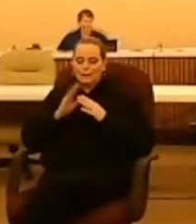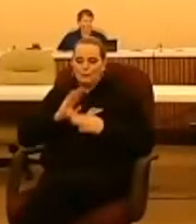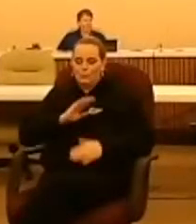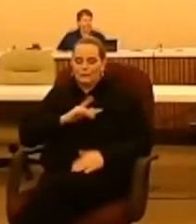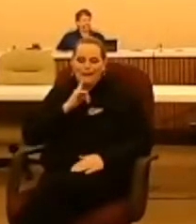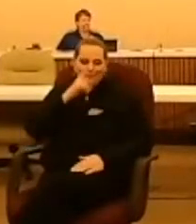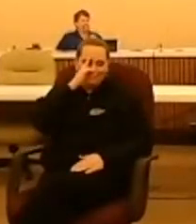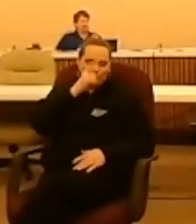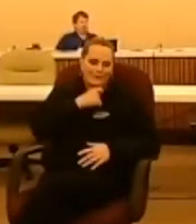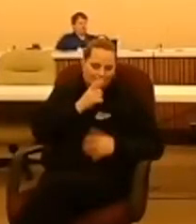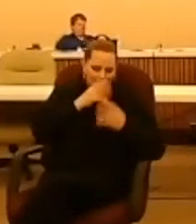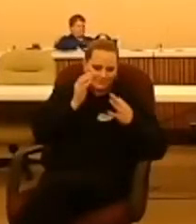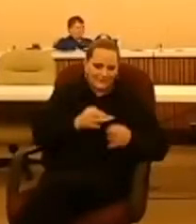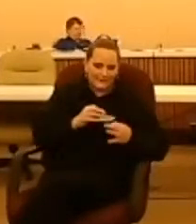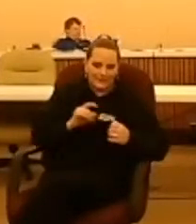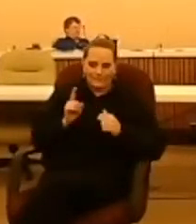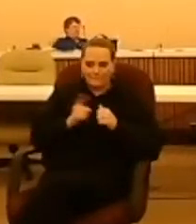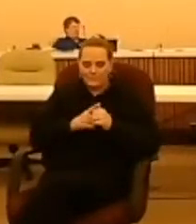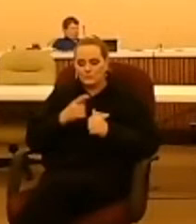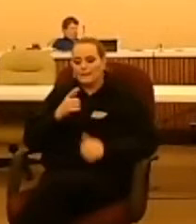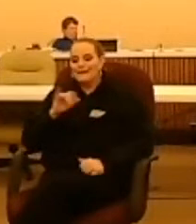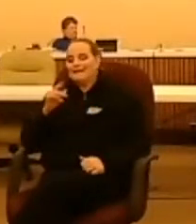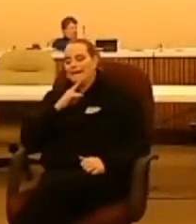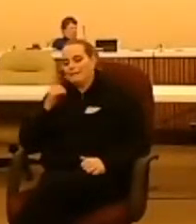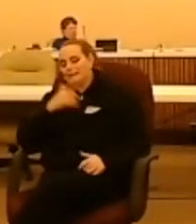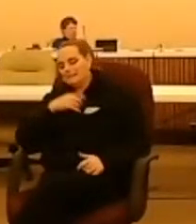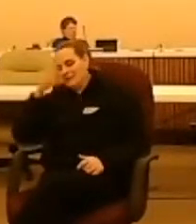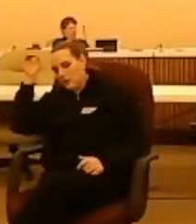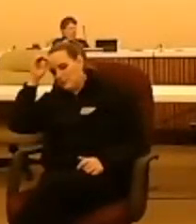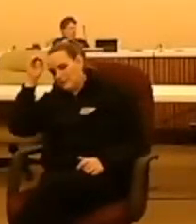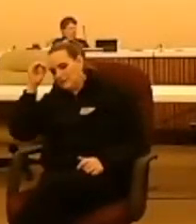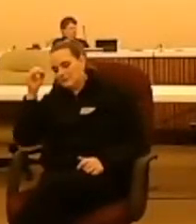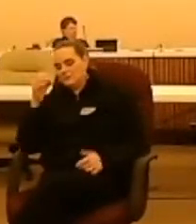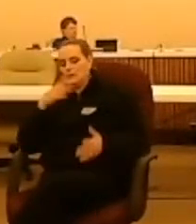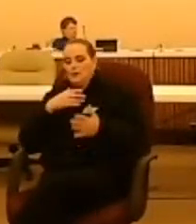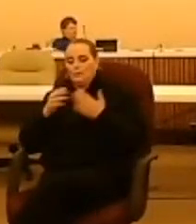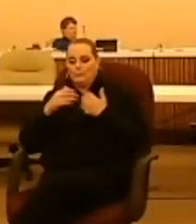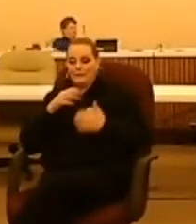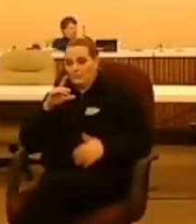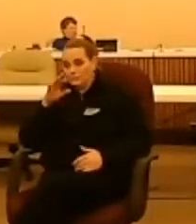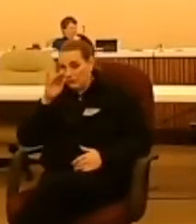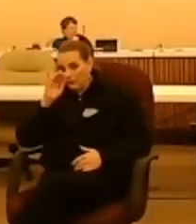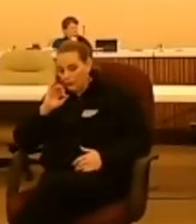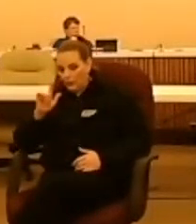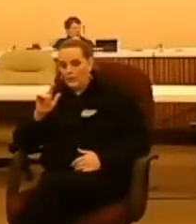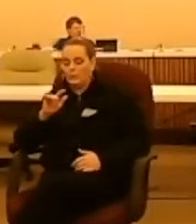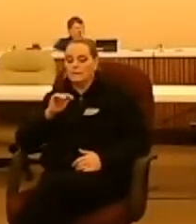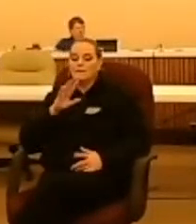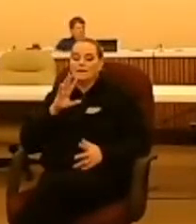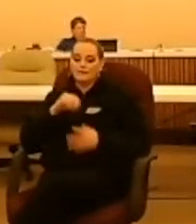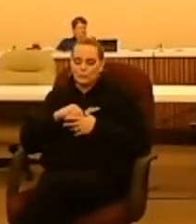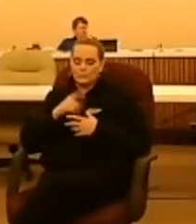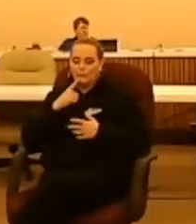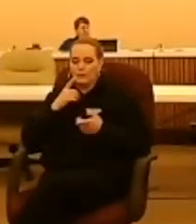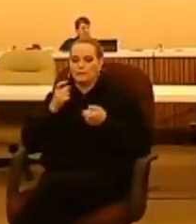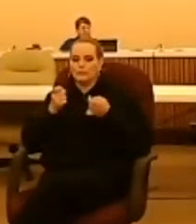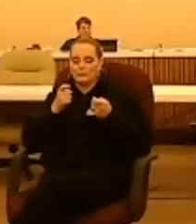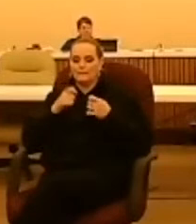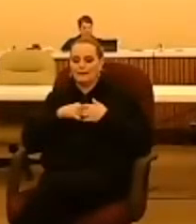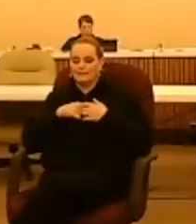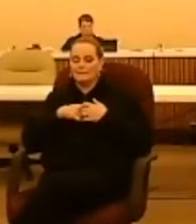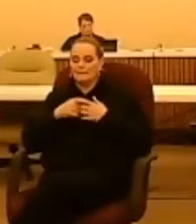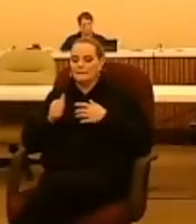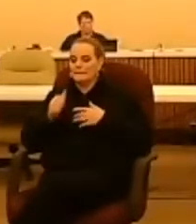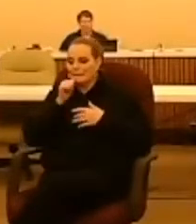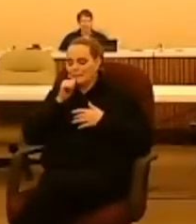in the first instance whether these opinions, regardless of FOIL, but internally, whether we're treating them as confidential opinions or